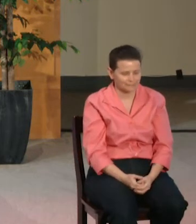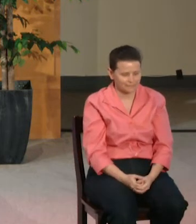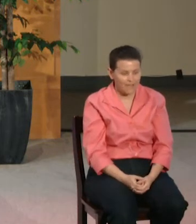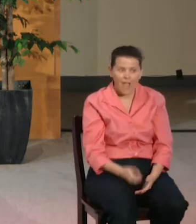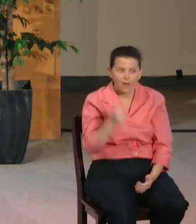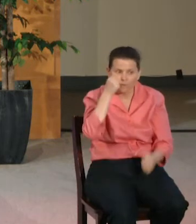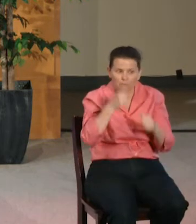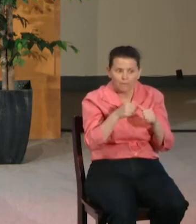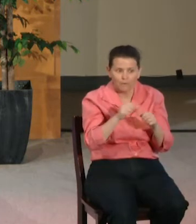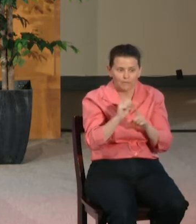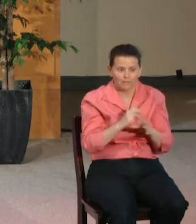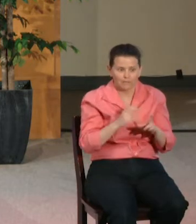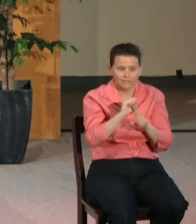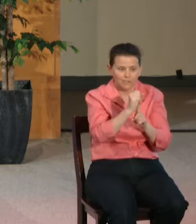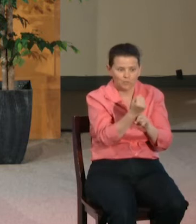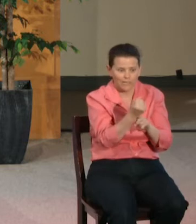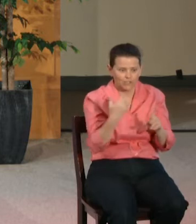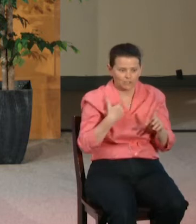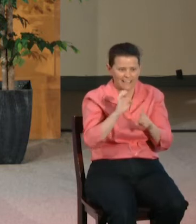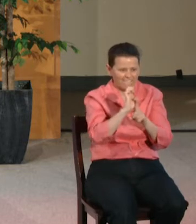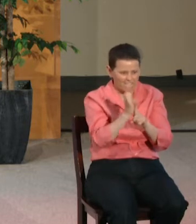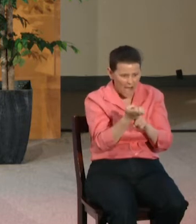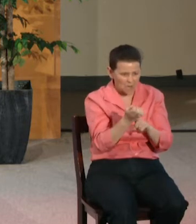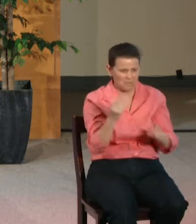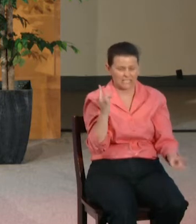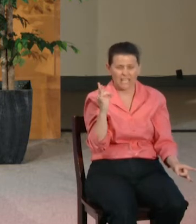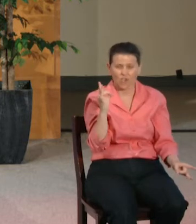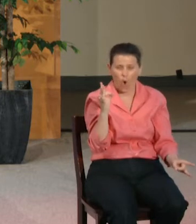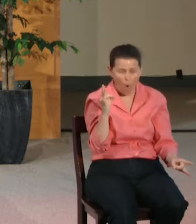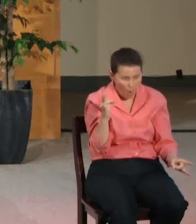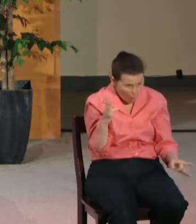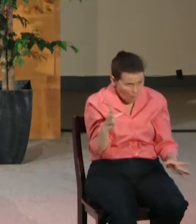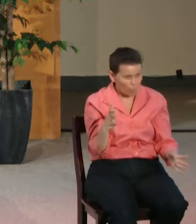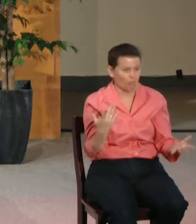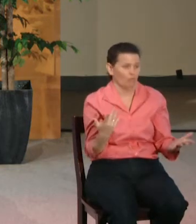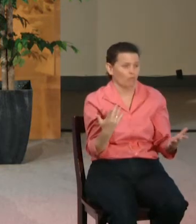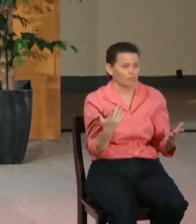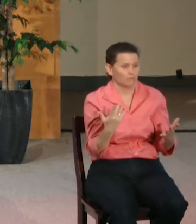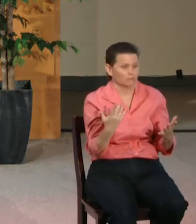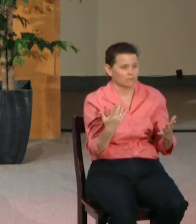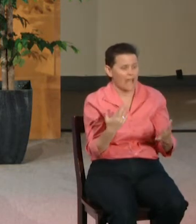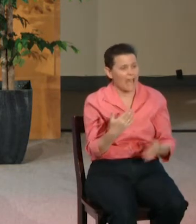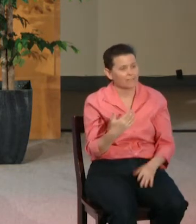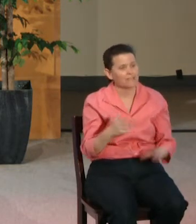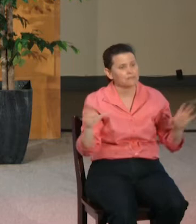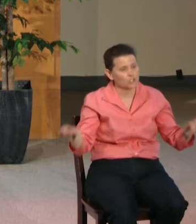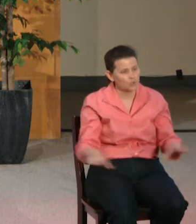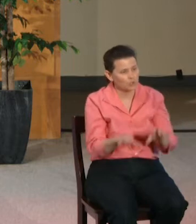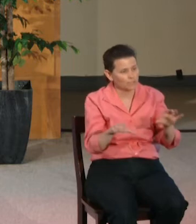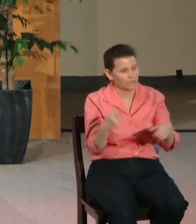horrific circumstances. I mean, these are extreme circumstances that they are enduring, and they've been doing it for